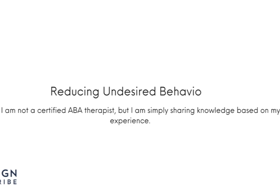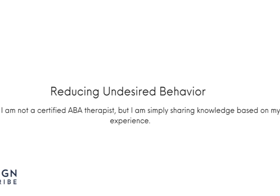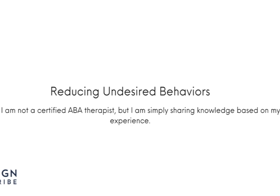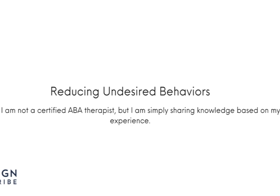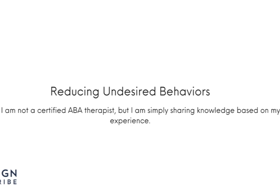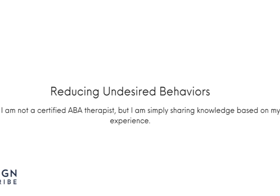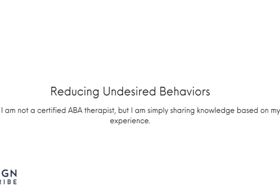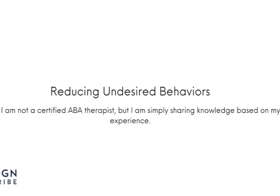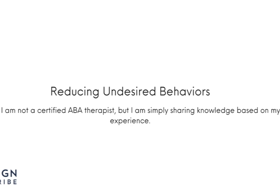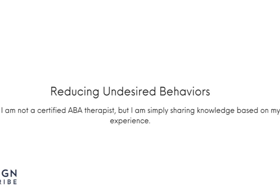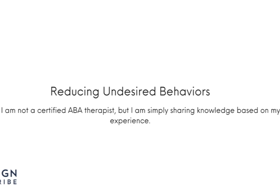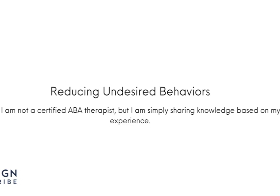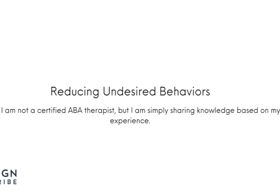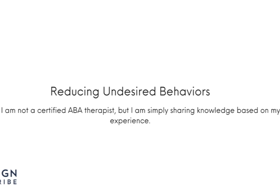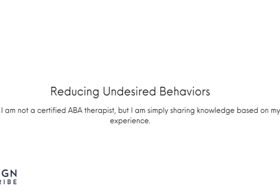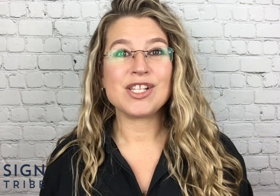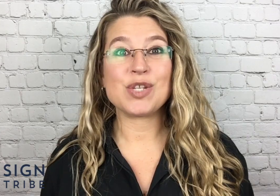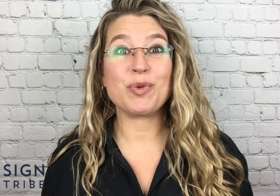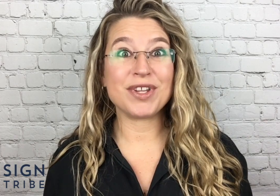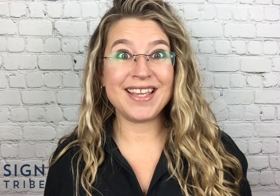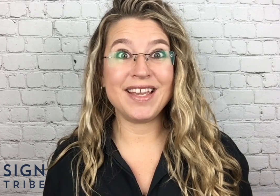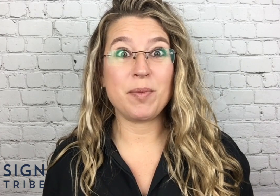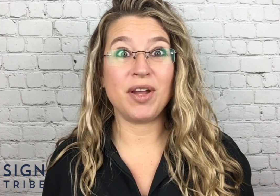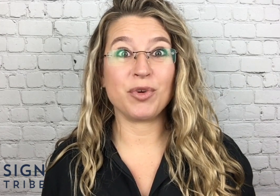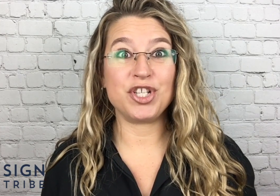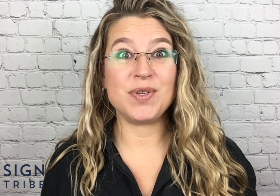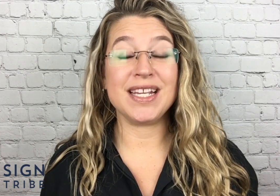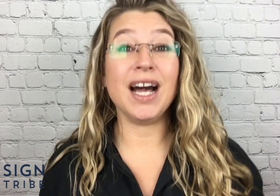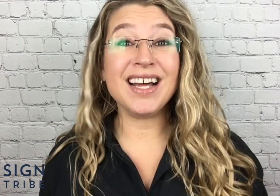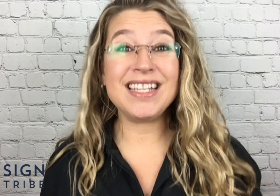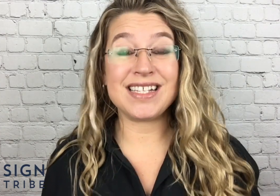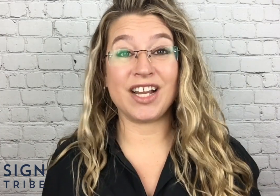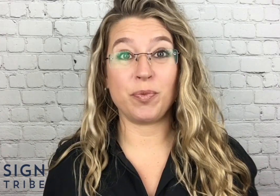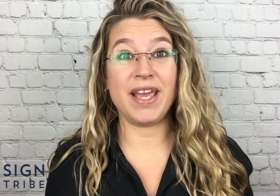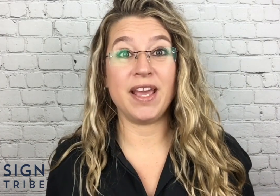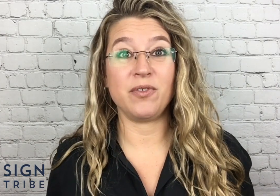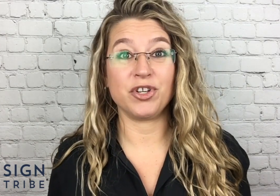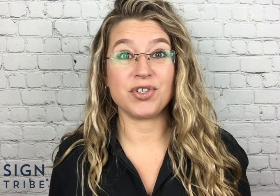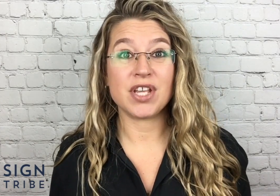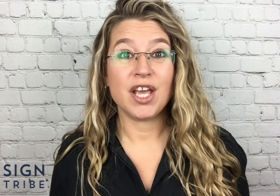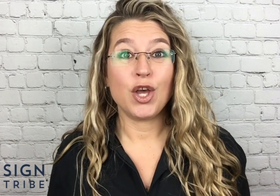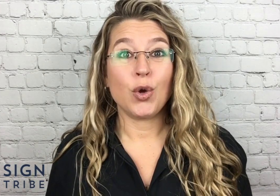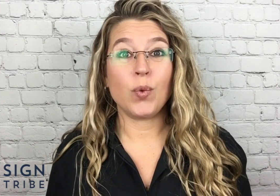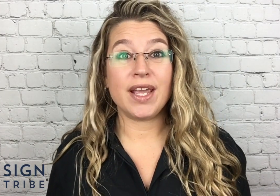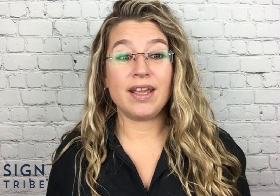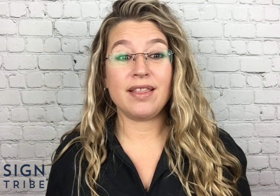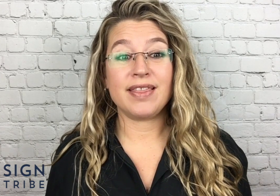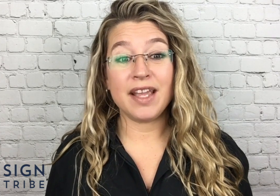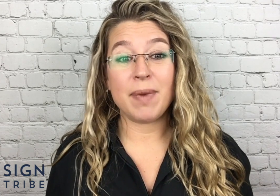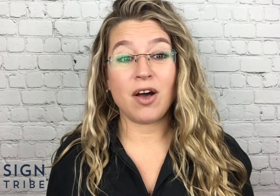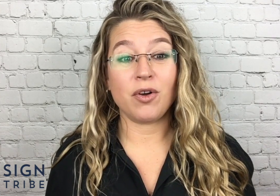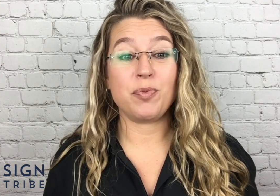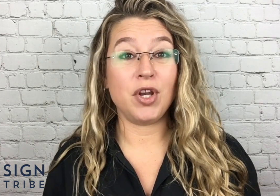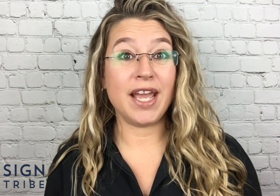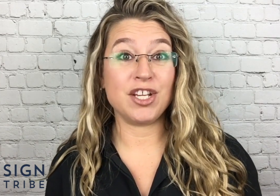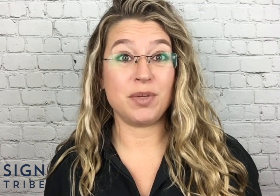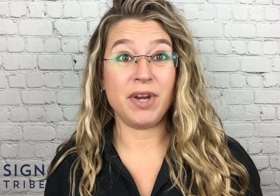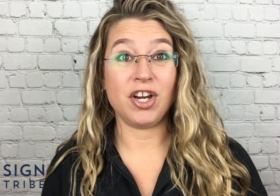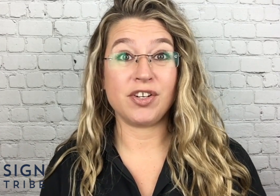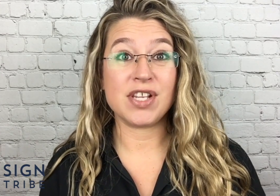So when we're thinking about reducing undesired behaviors, we think about communication barriers as